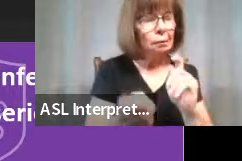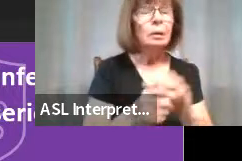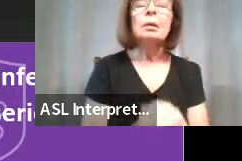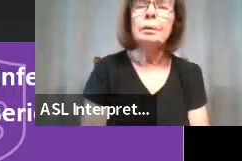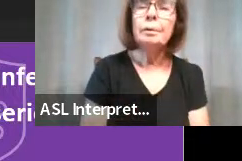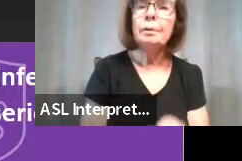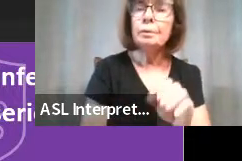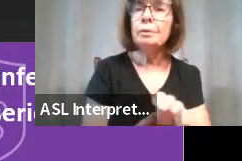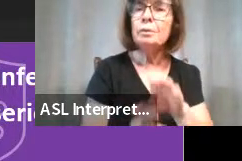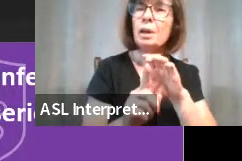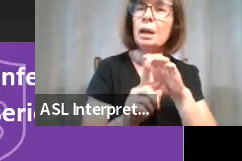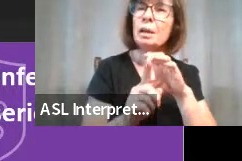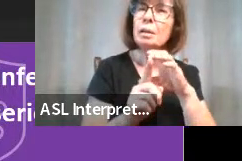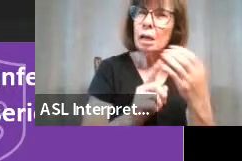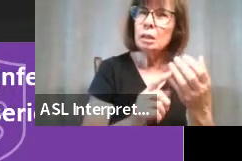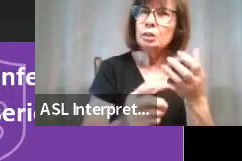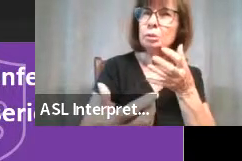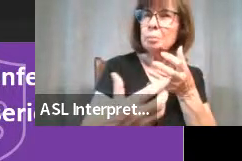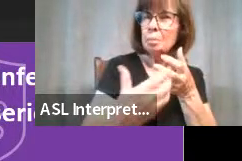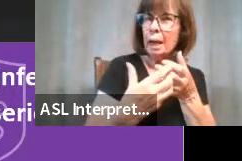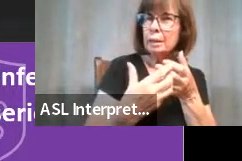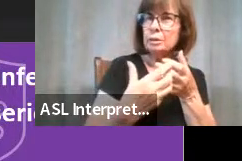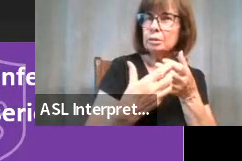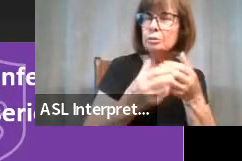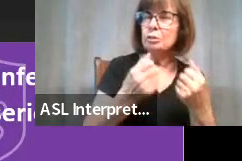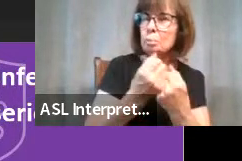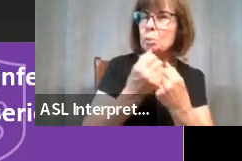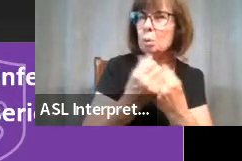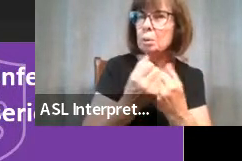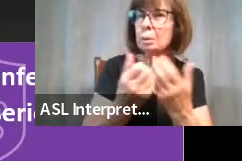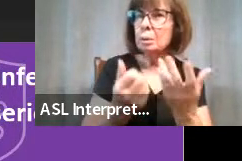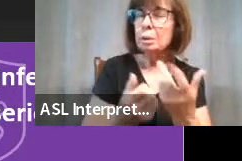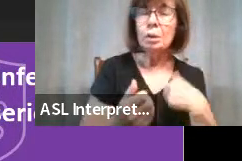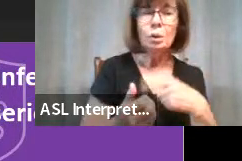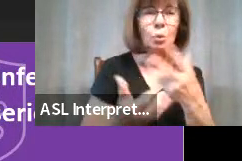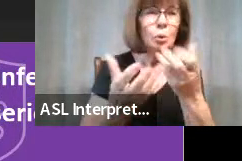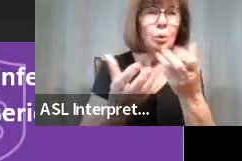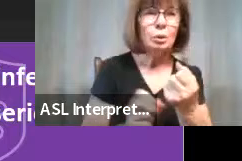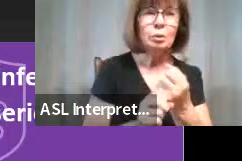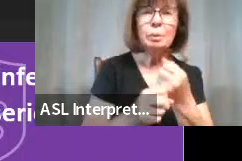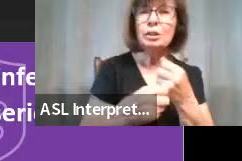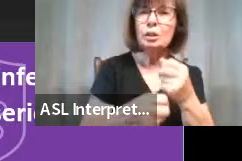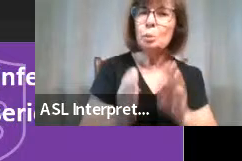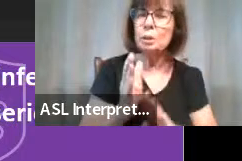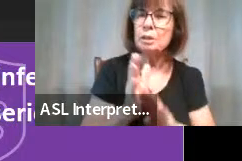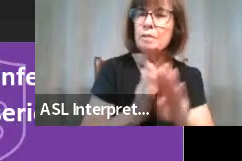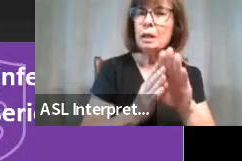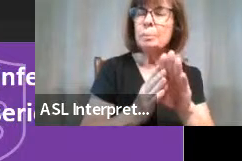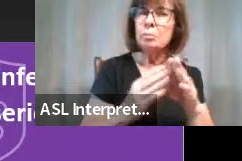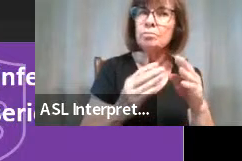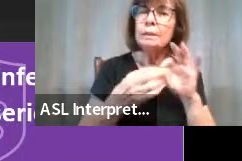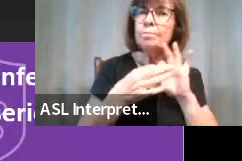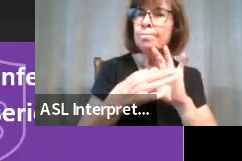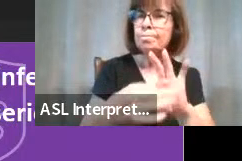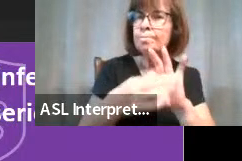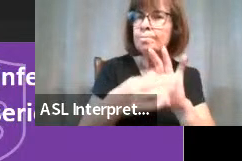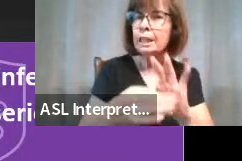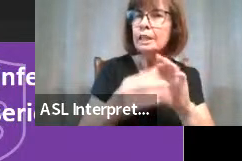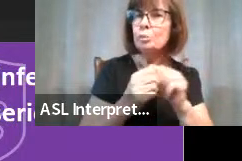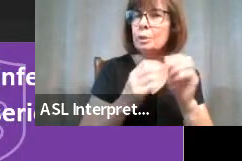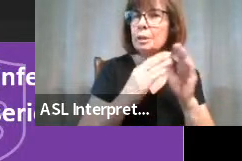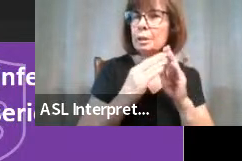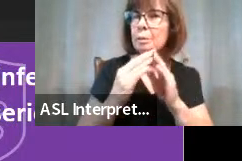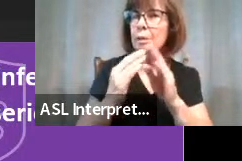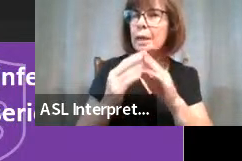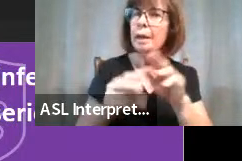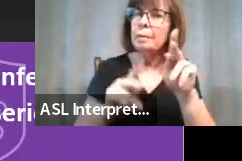appropriate support. I want to make sure that we are developing a strong relationship with the community we serve, and folks who are at the